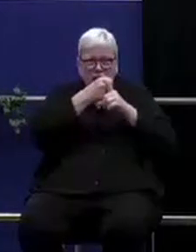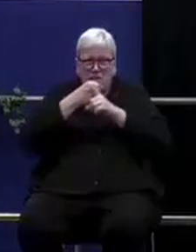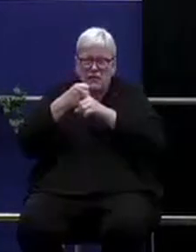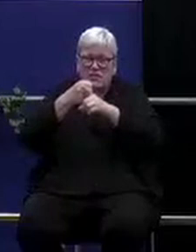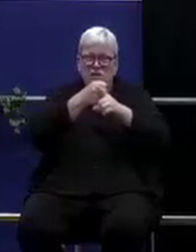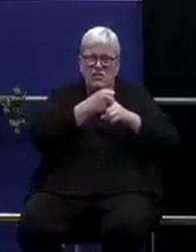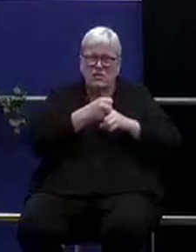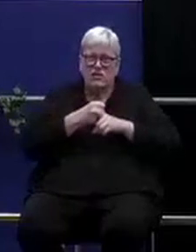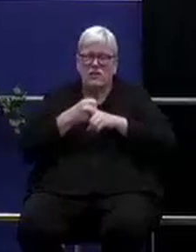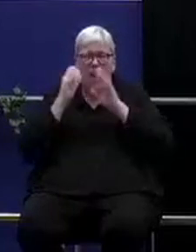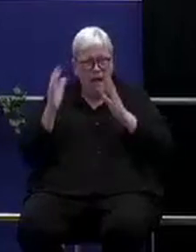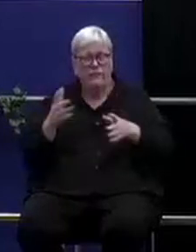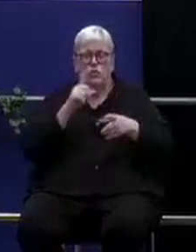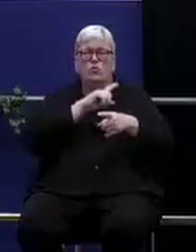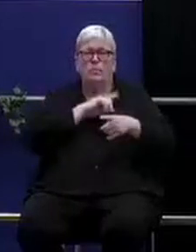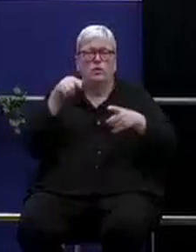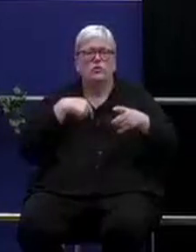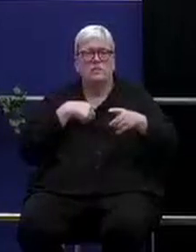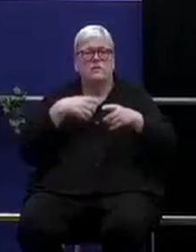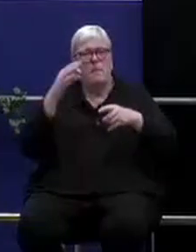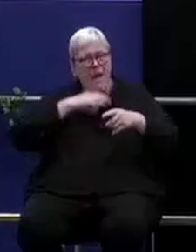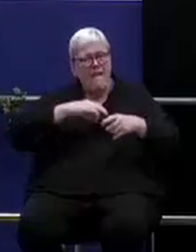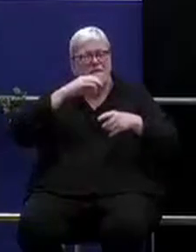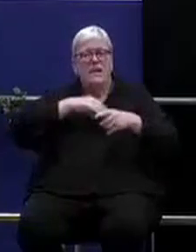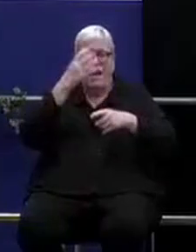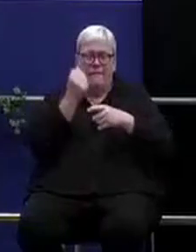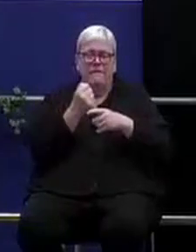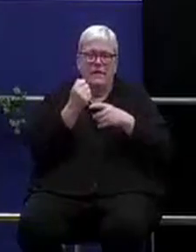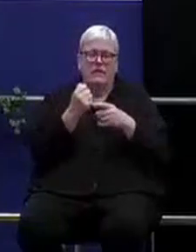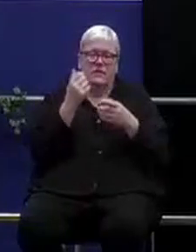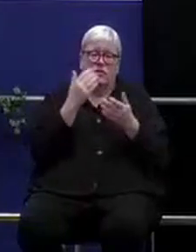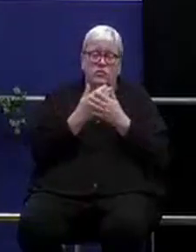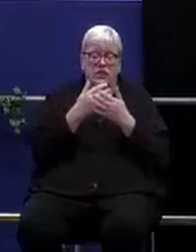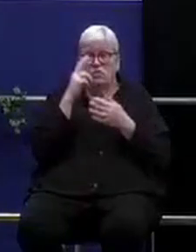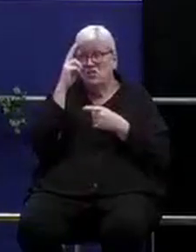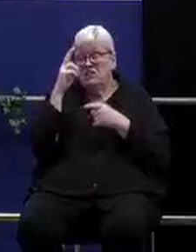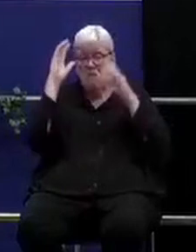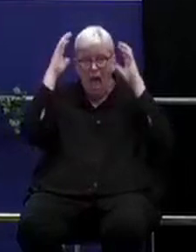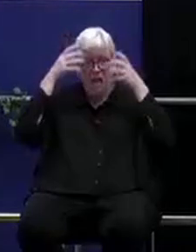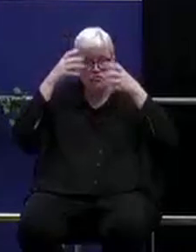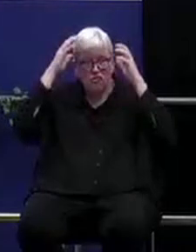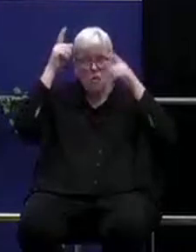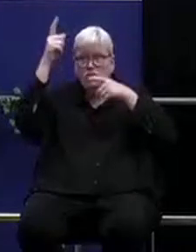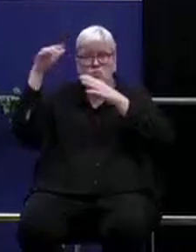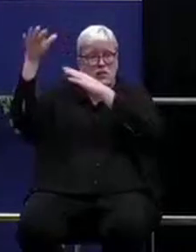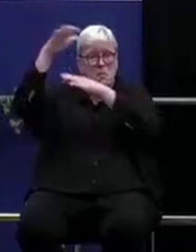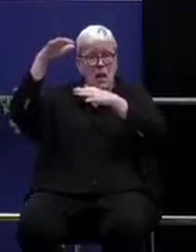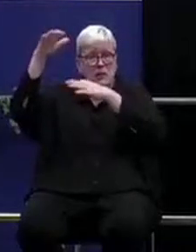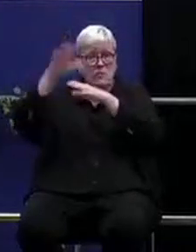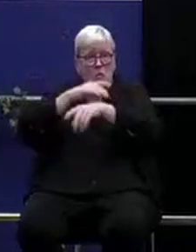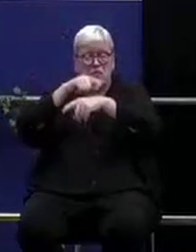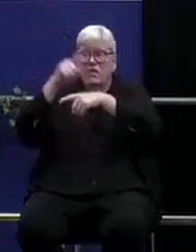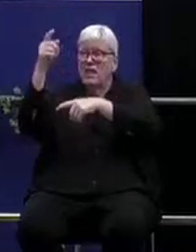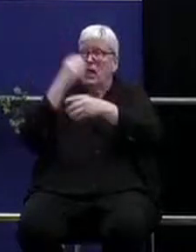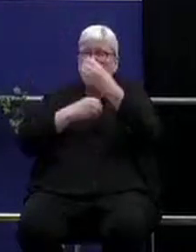of nutrition. And then, you know, we send, you know, astronauts into space or the space station for a long time, and they are